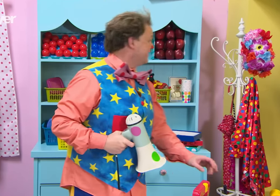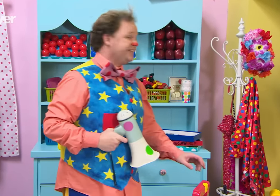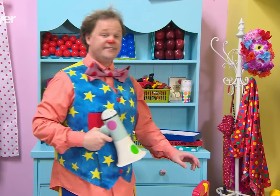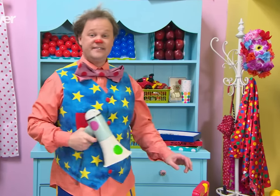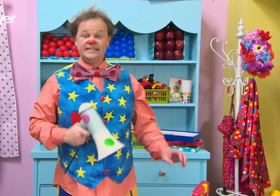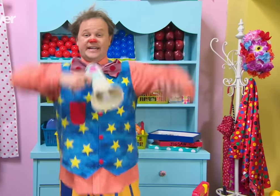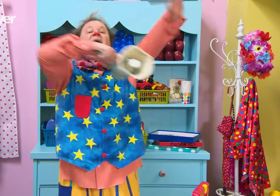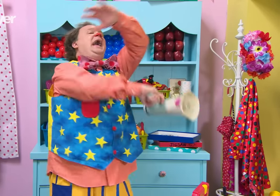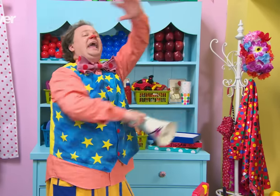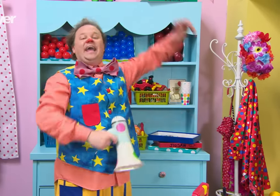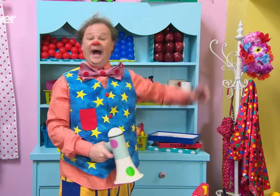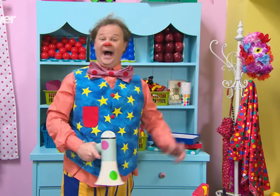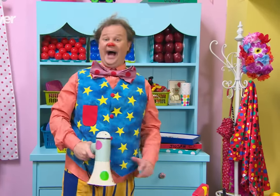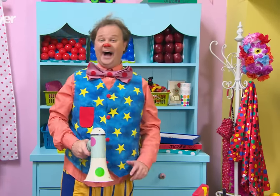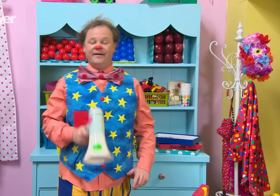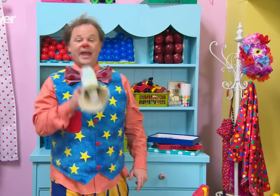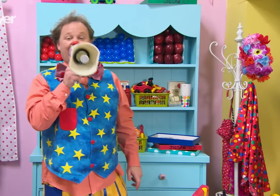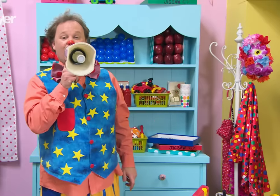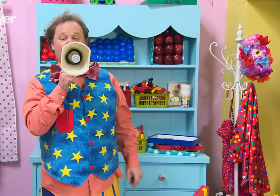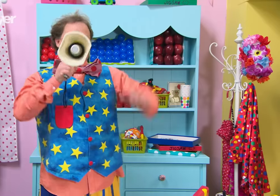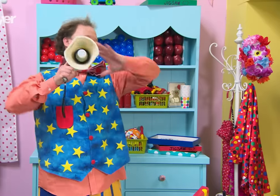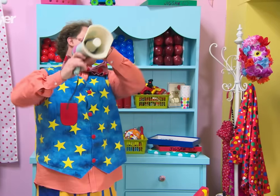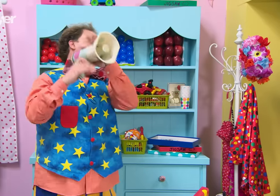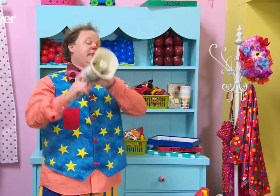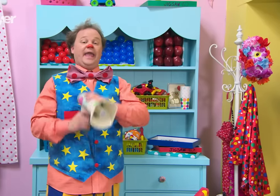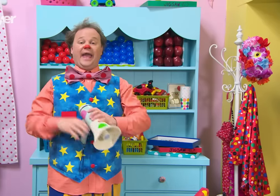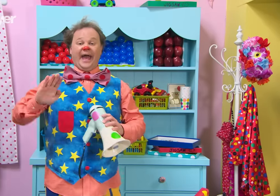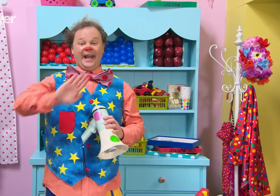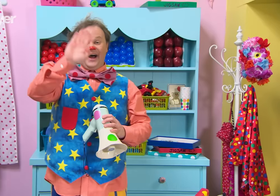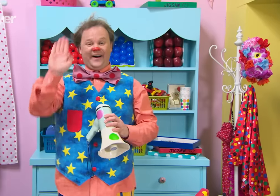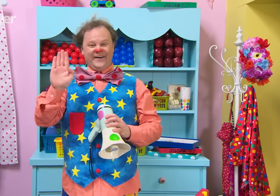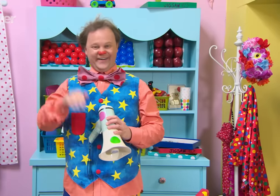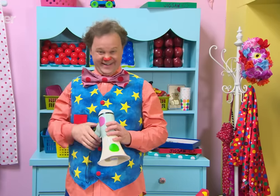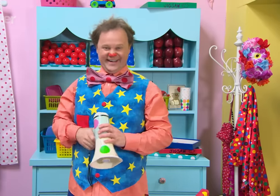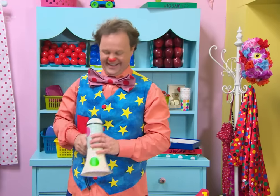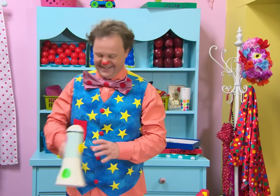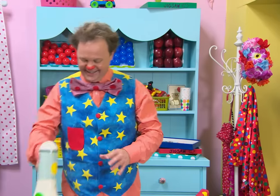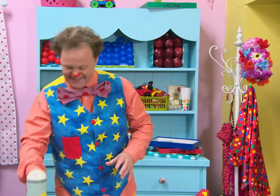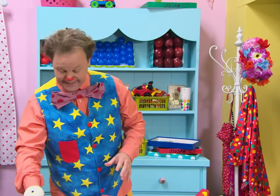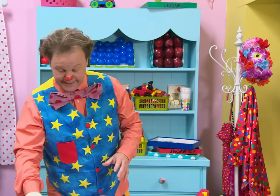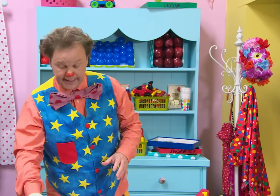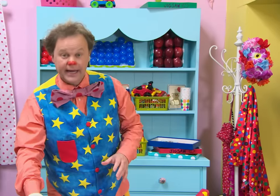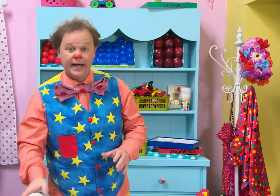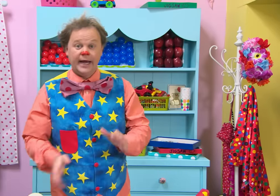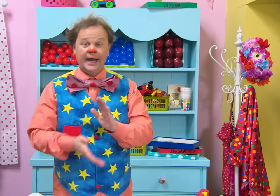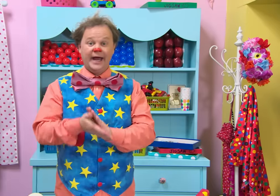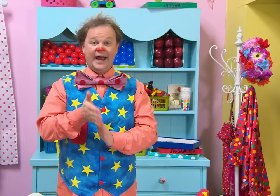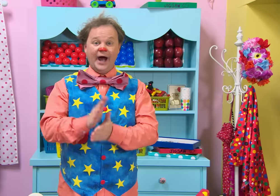Tumble. Hi. Hello! Hello! Are you waiting at your shop for customers?